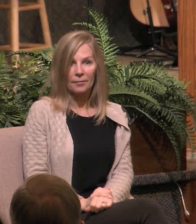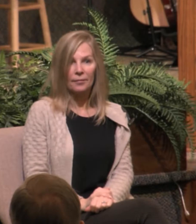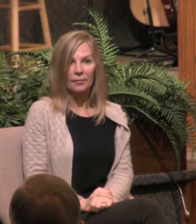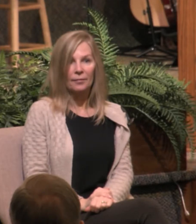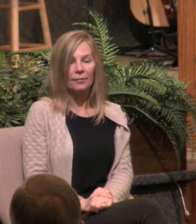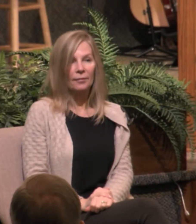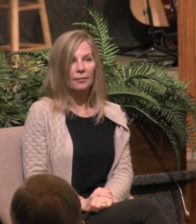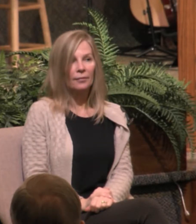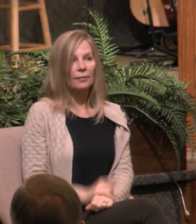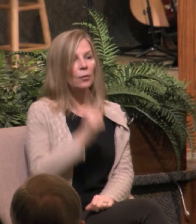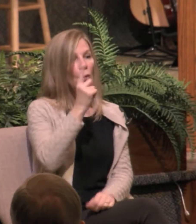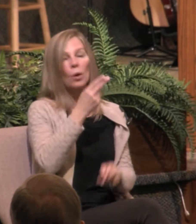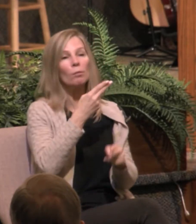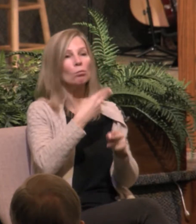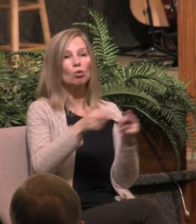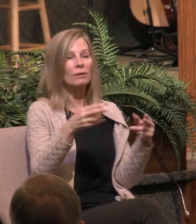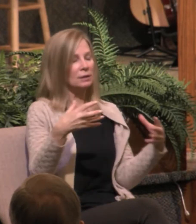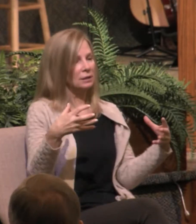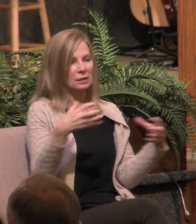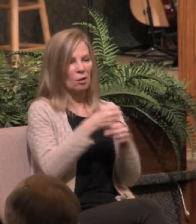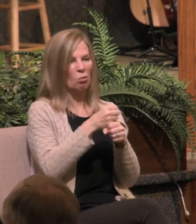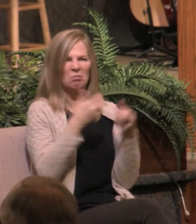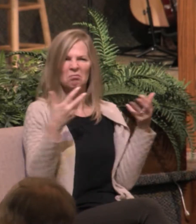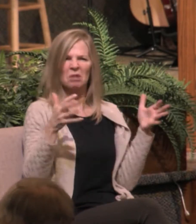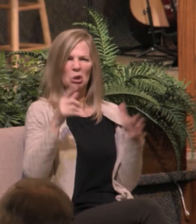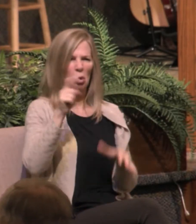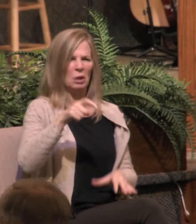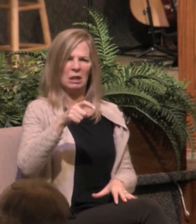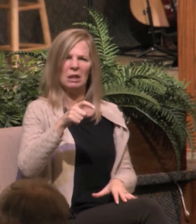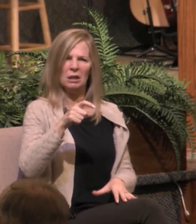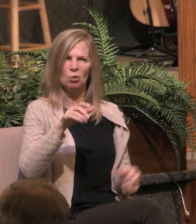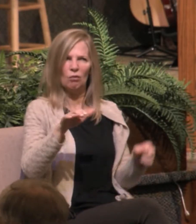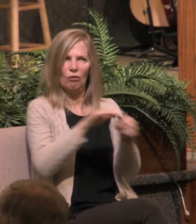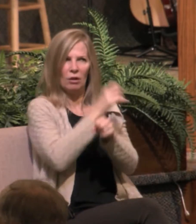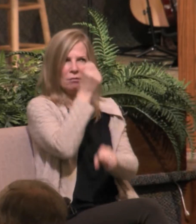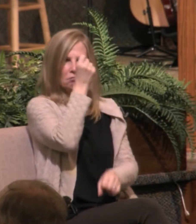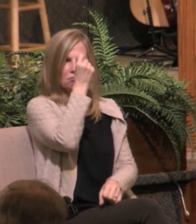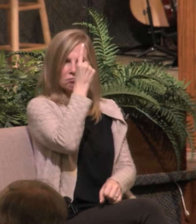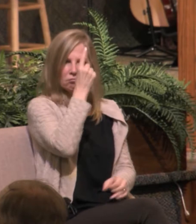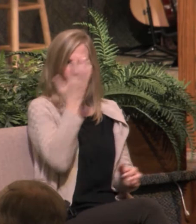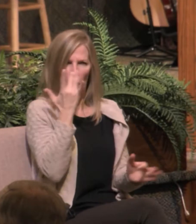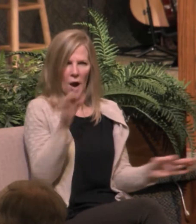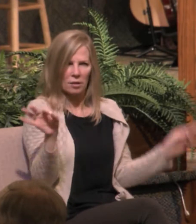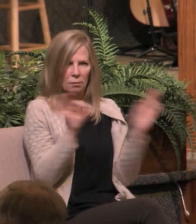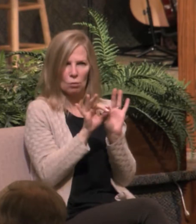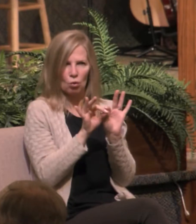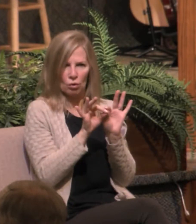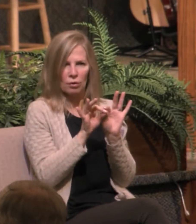A brief summary of what's going on, I think, is all we need to get the full import of this.